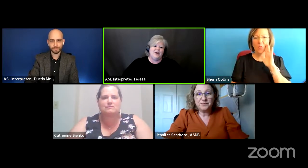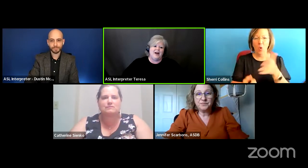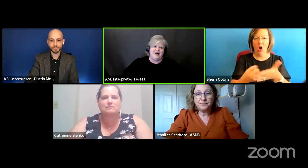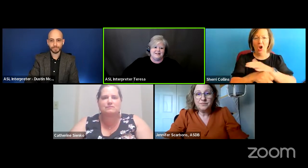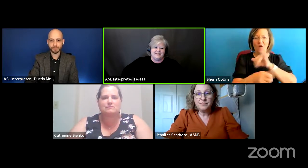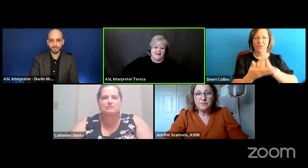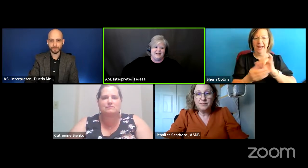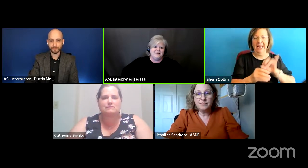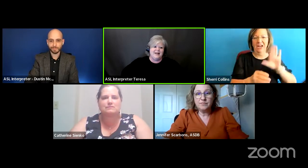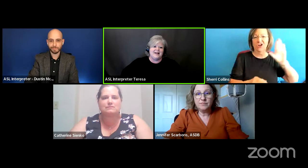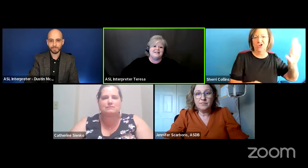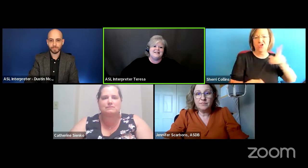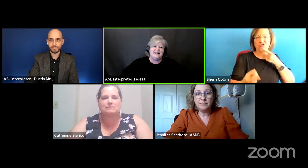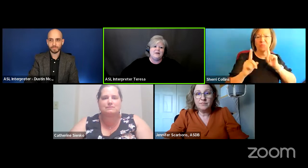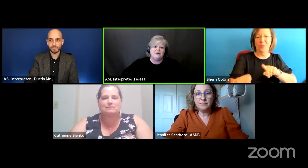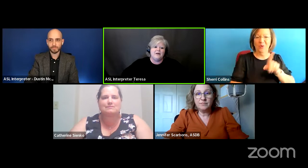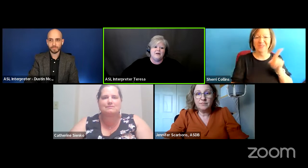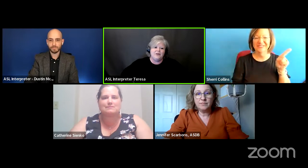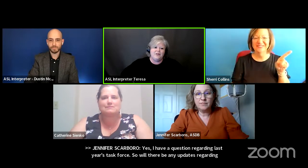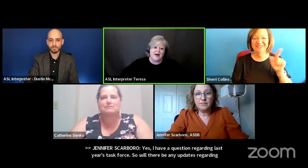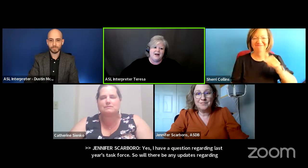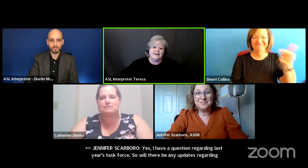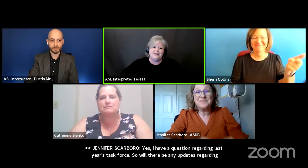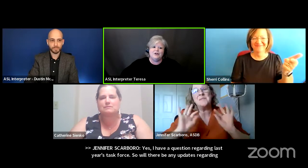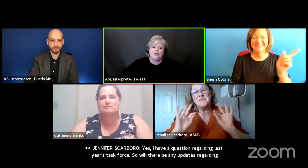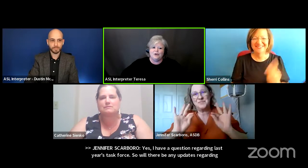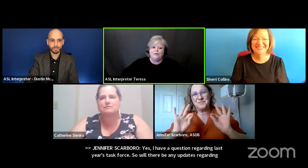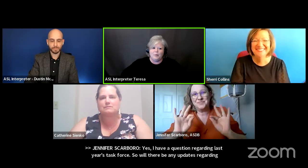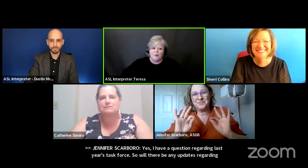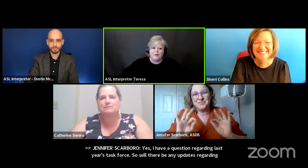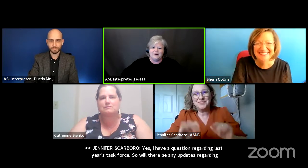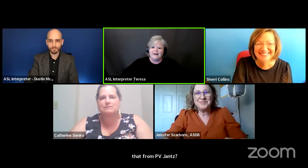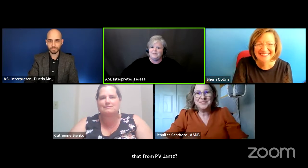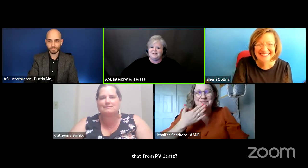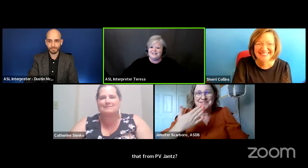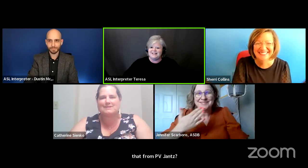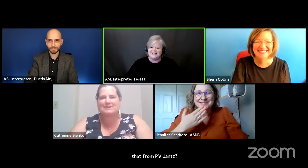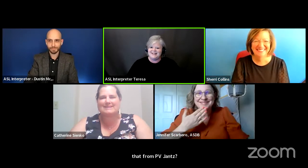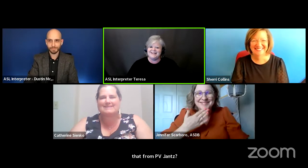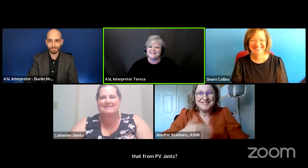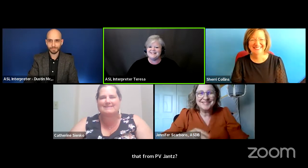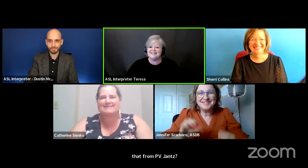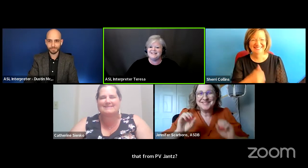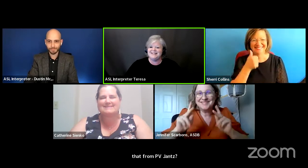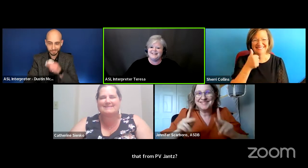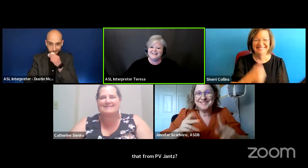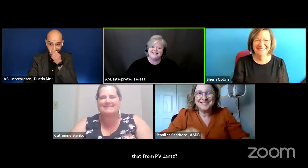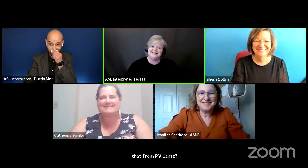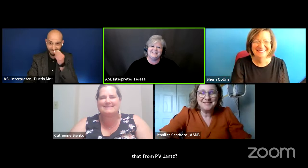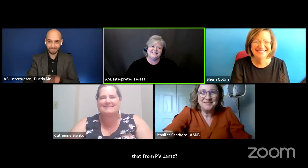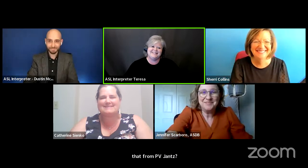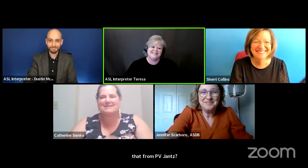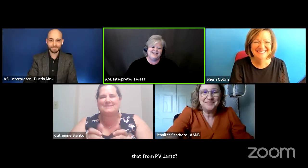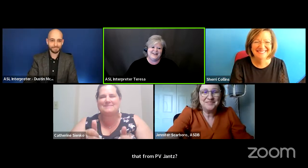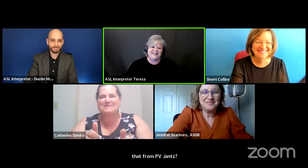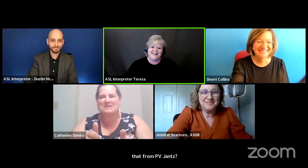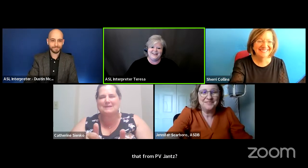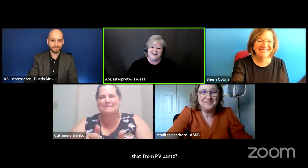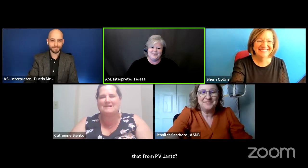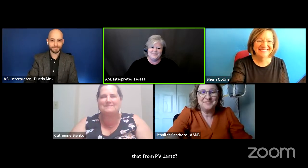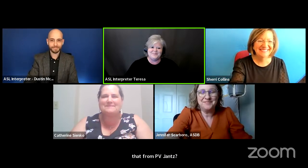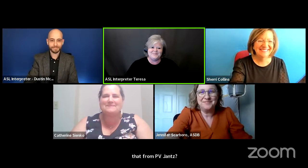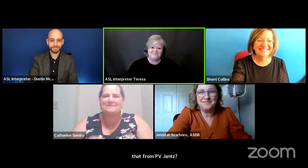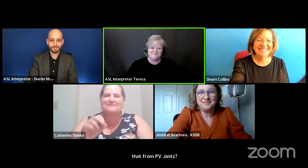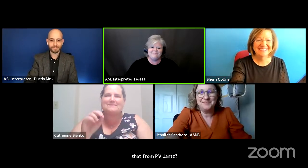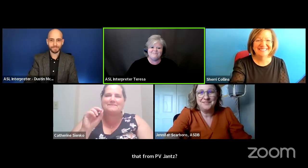Thank you for asking. Yes, Nikki will cover that in her report, and I believe she's next. Great,